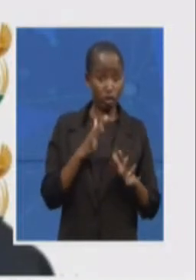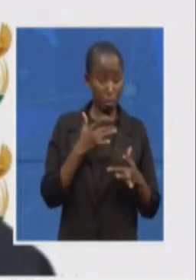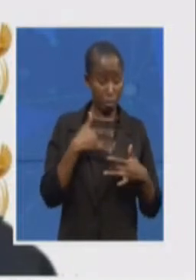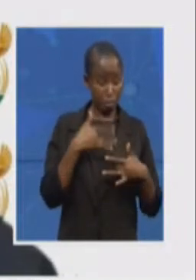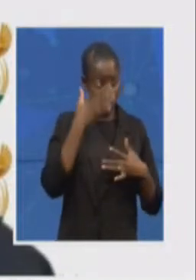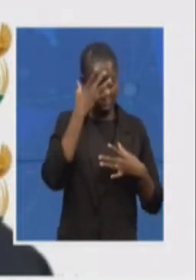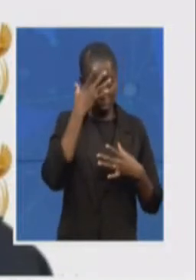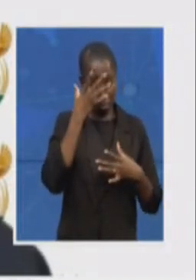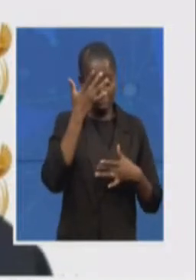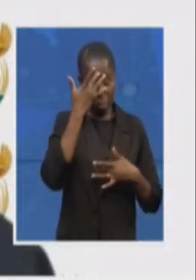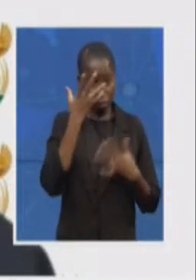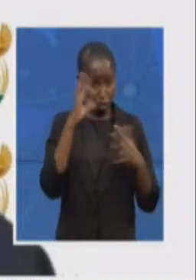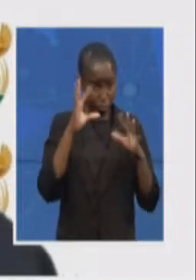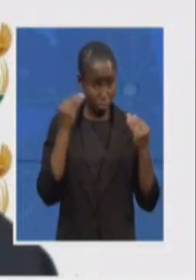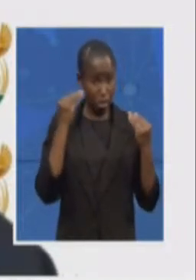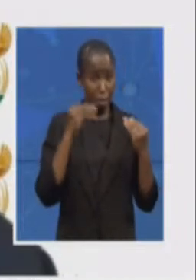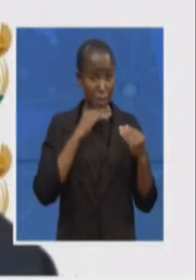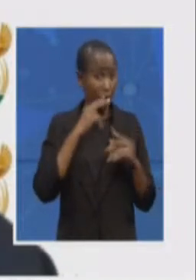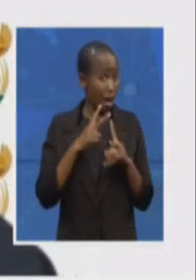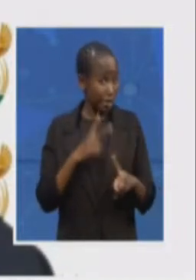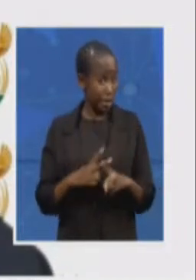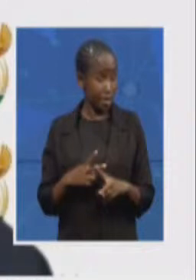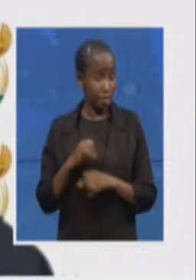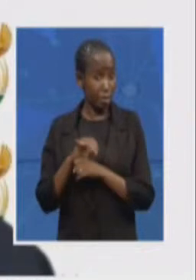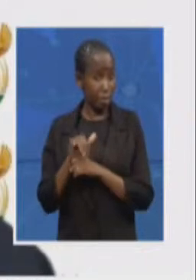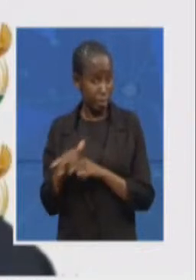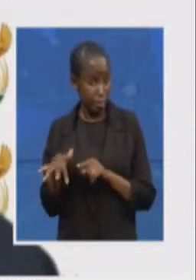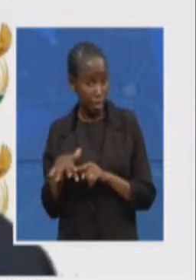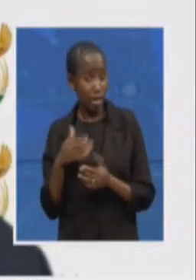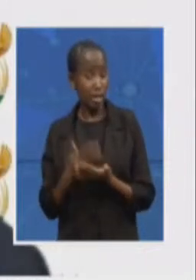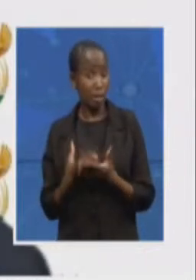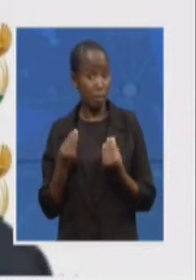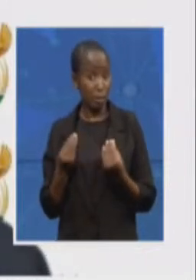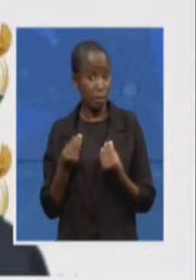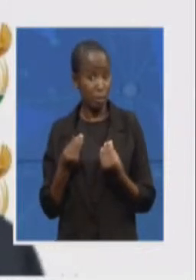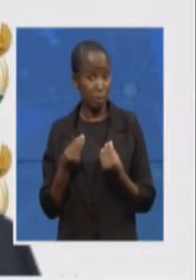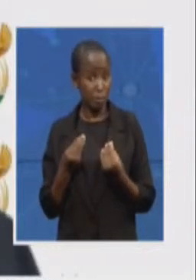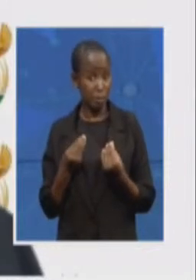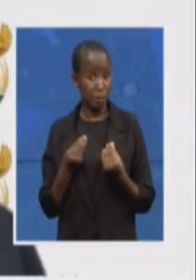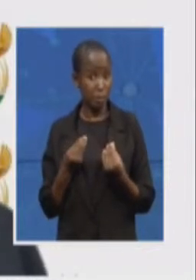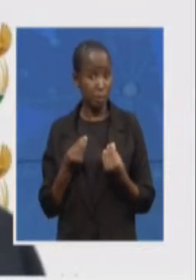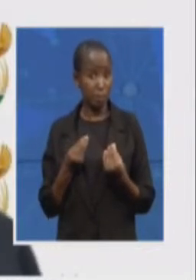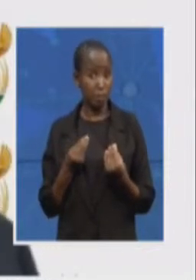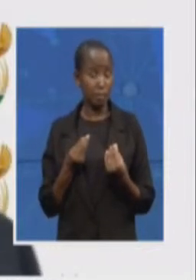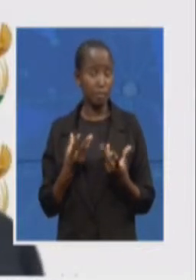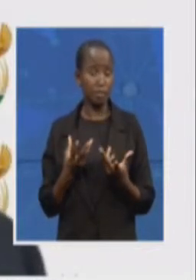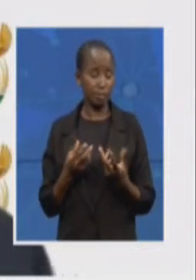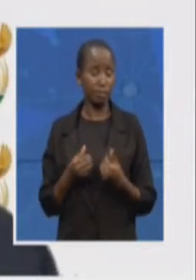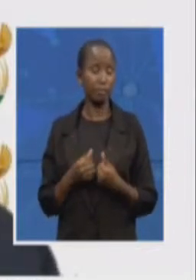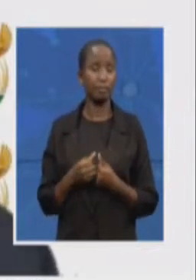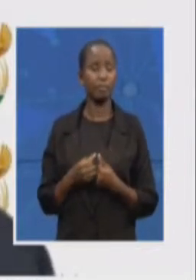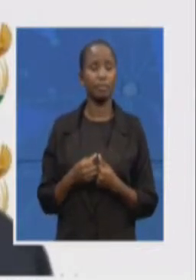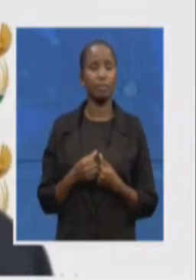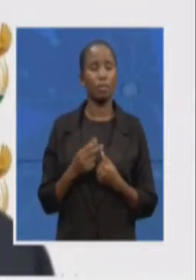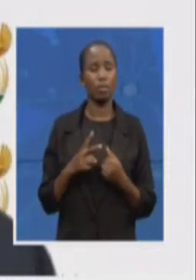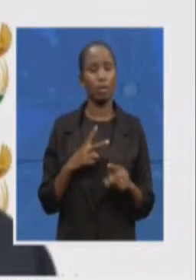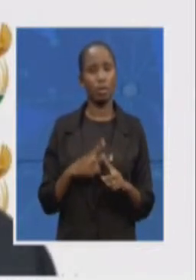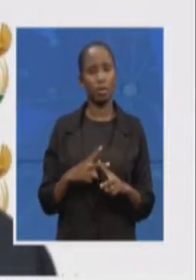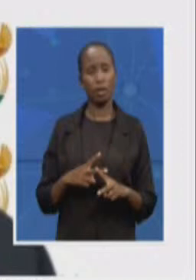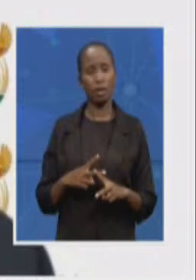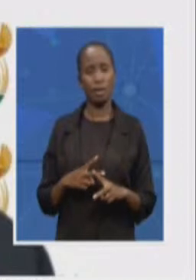of us who are already vaccinated, and also to the extent to which the vaccines